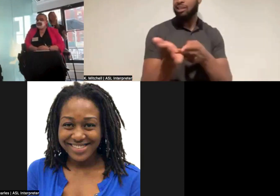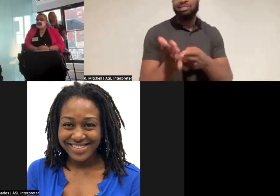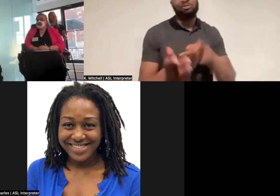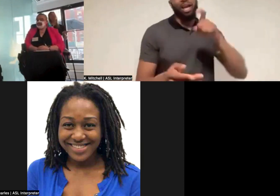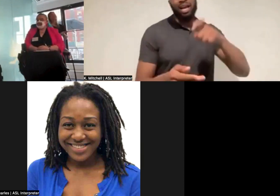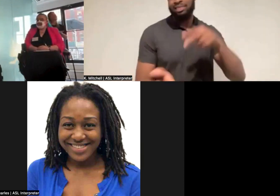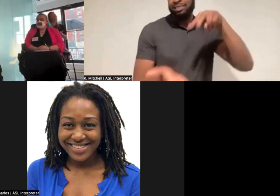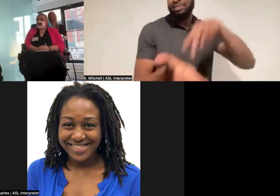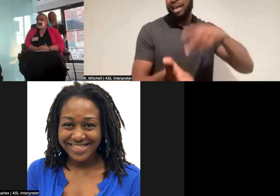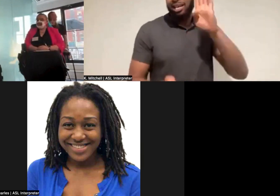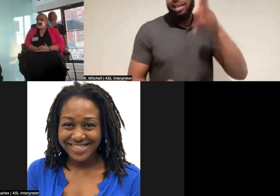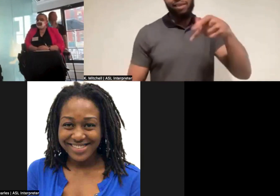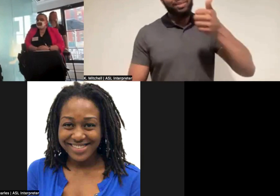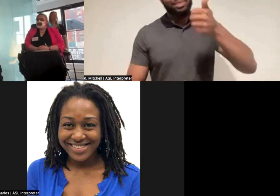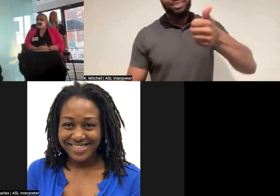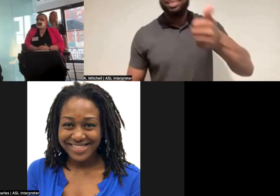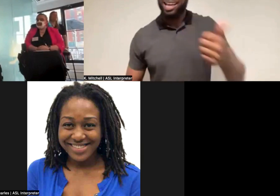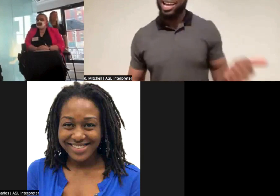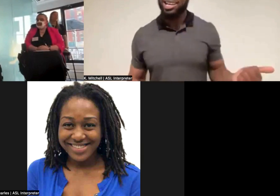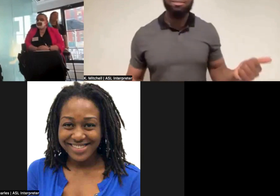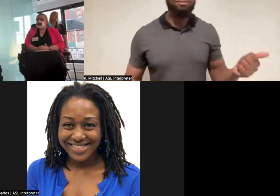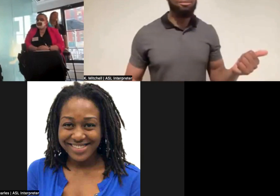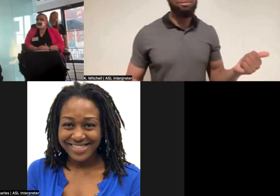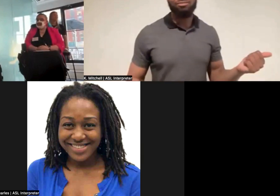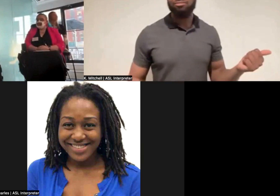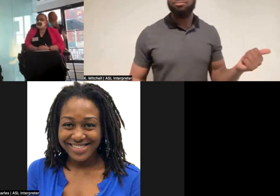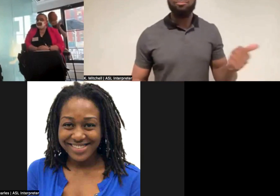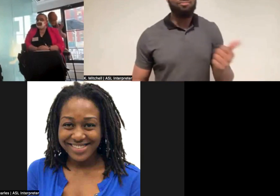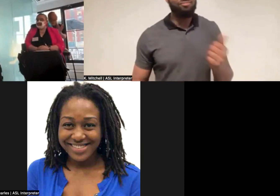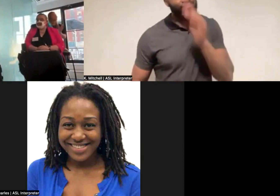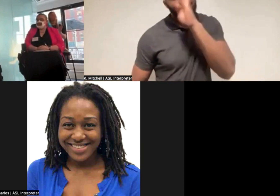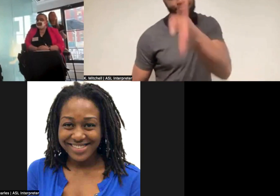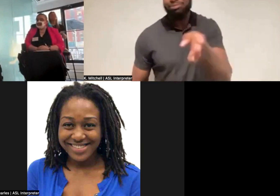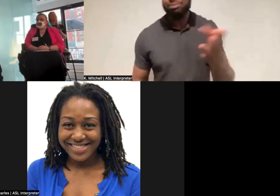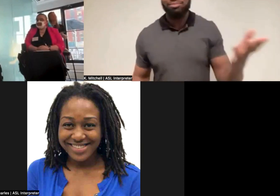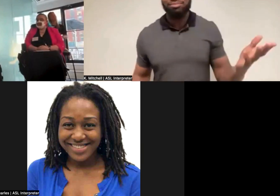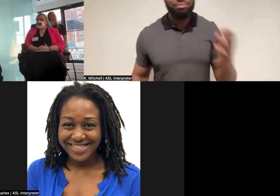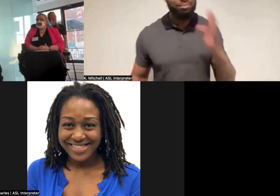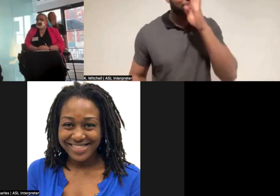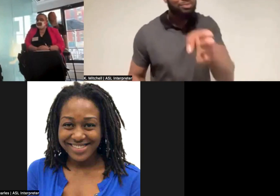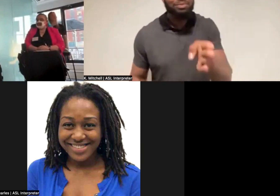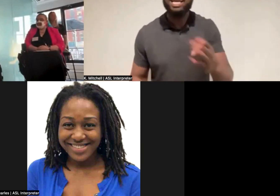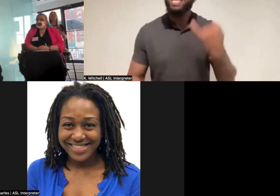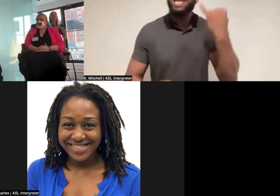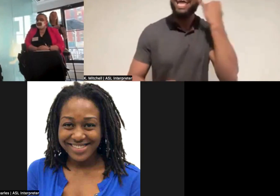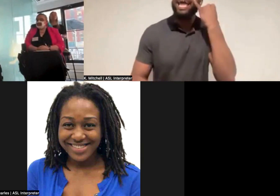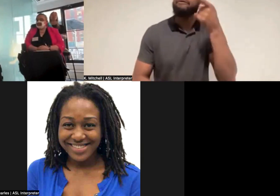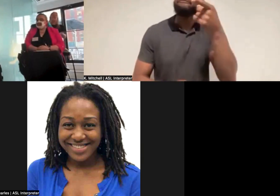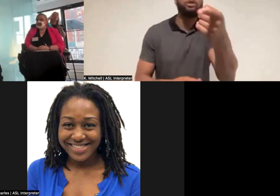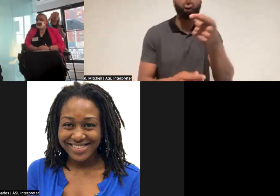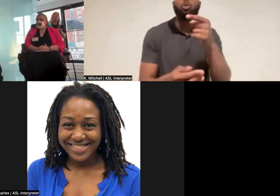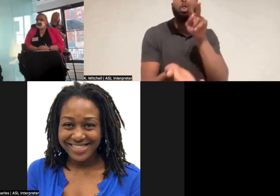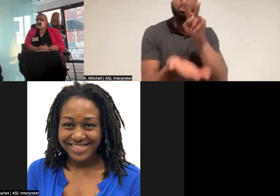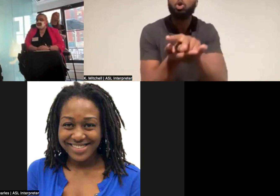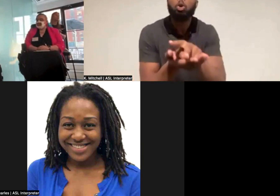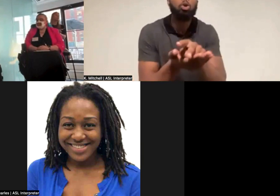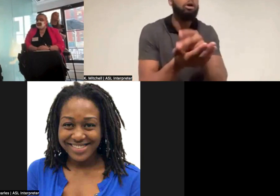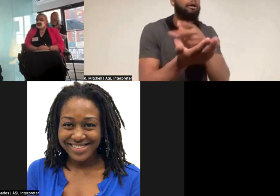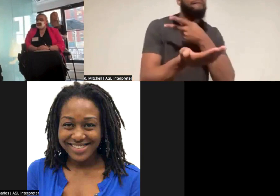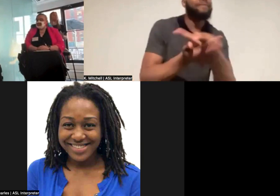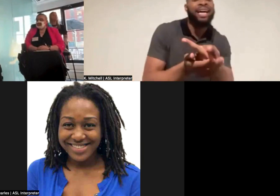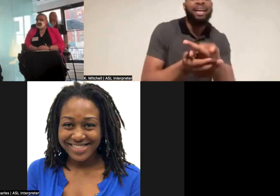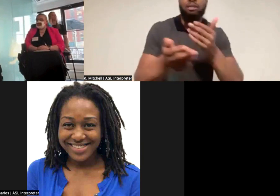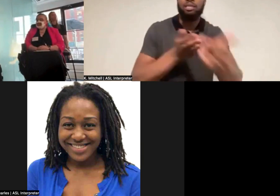before, like, you know, stick up for yourself because even if you lose, what you're taking with